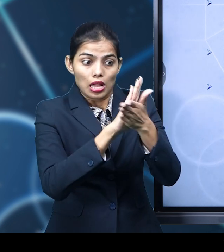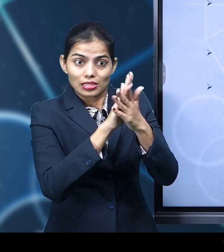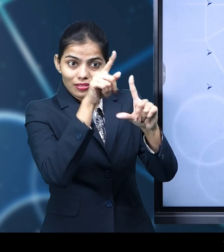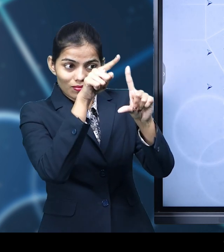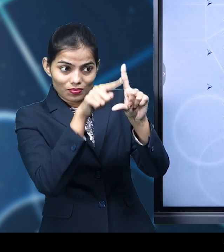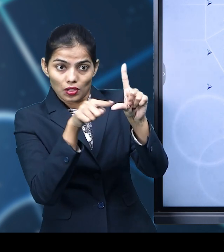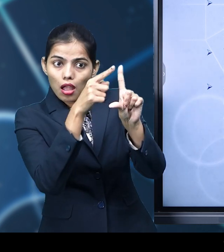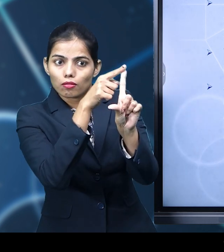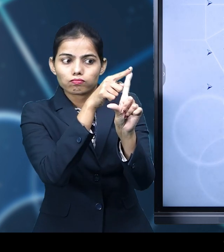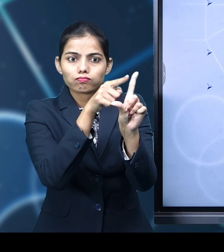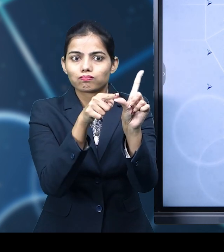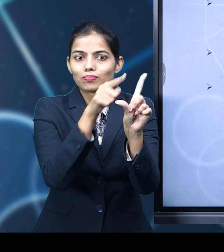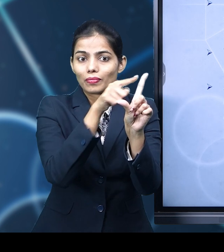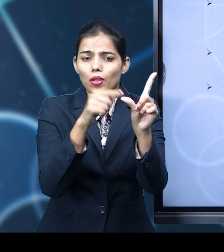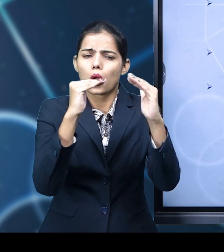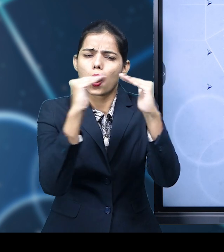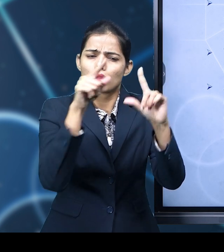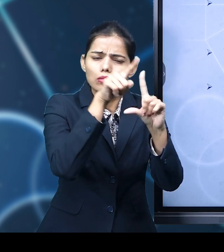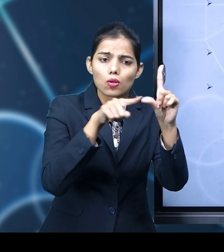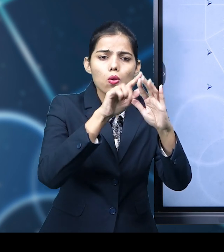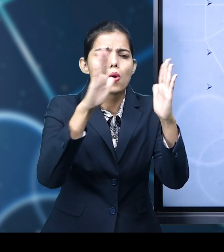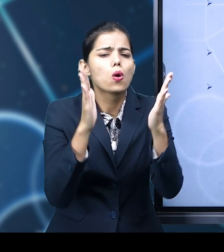the sum of the squares of the other two sides.